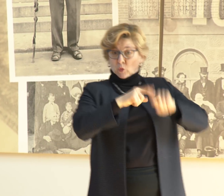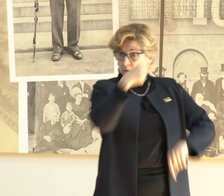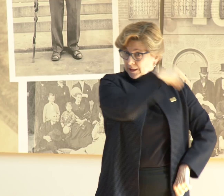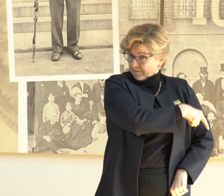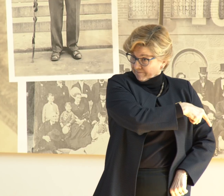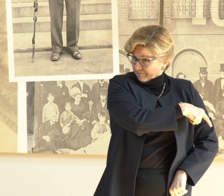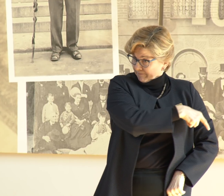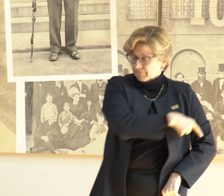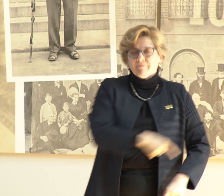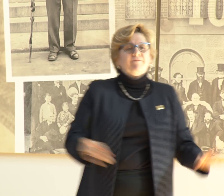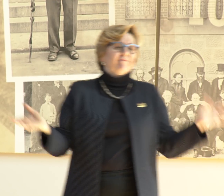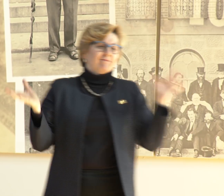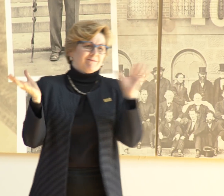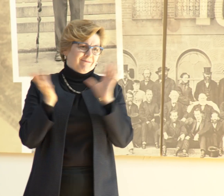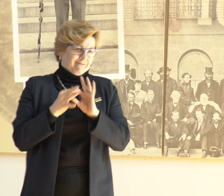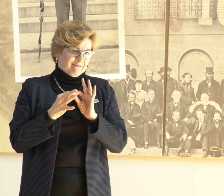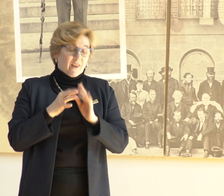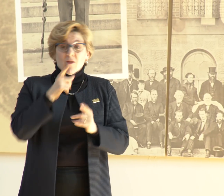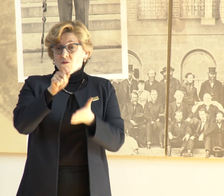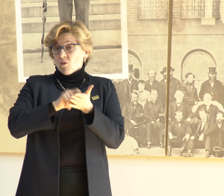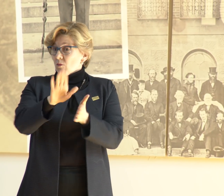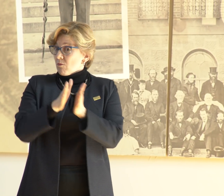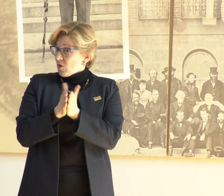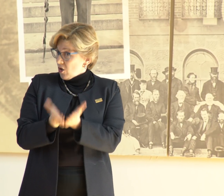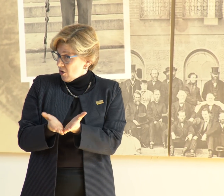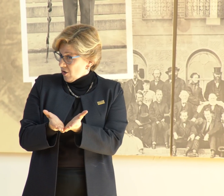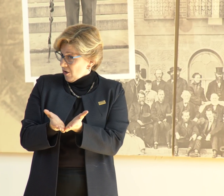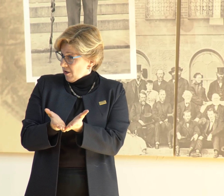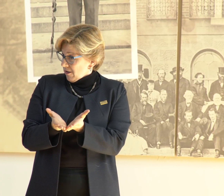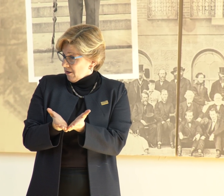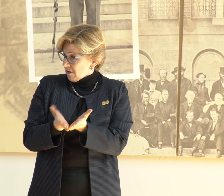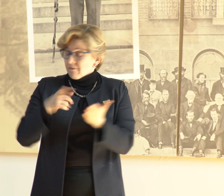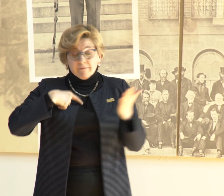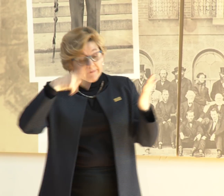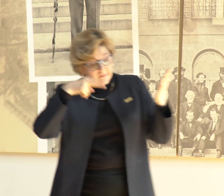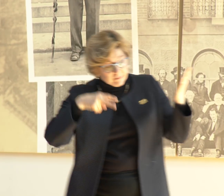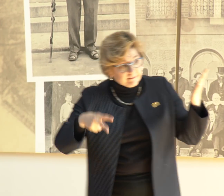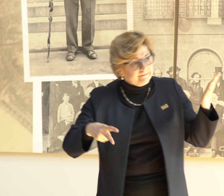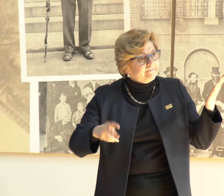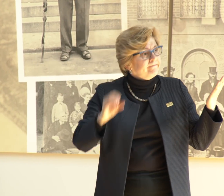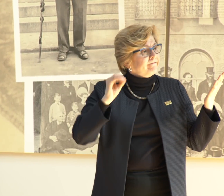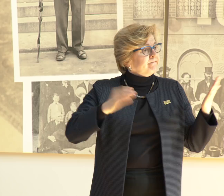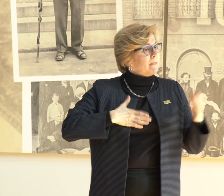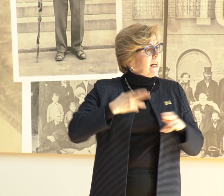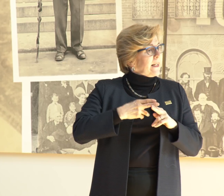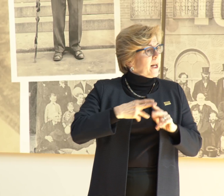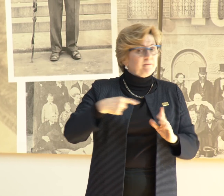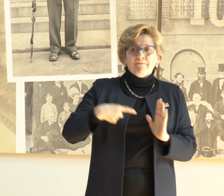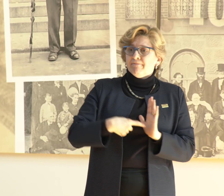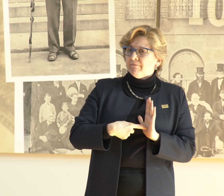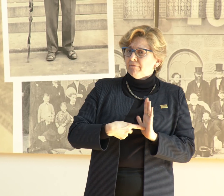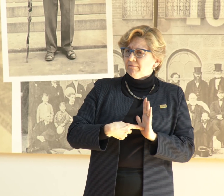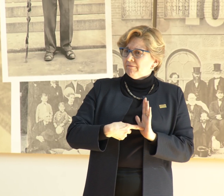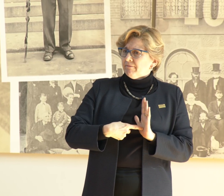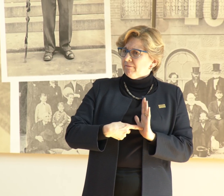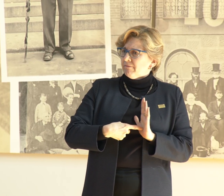So she sent me a video long through text that I gave to him when he was here. And one of her complaints was